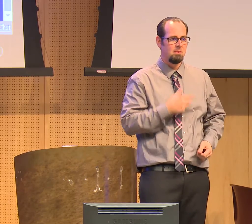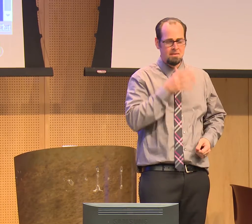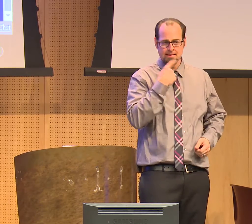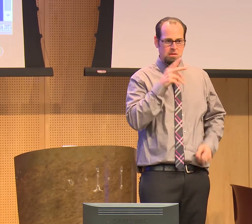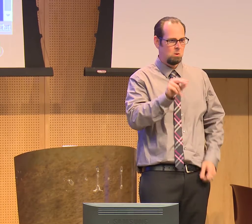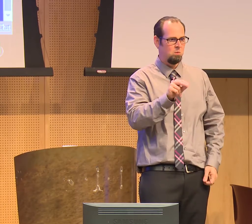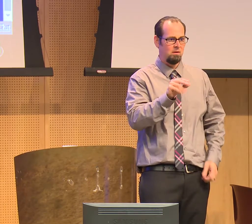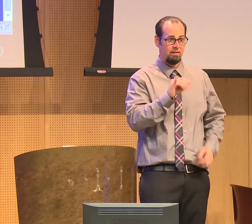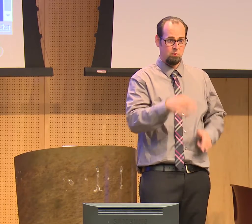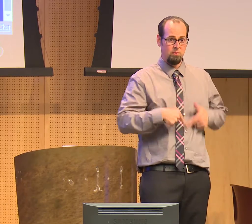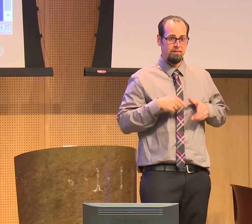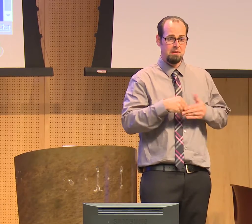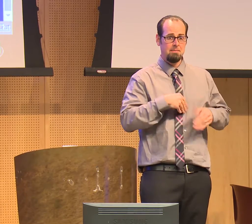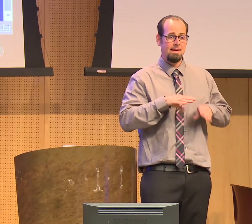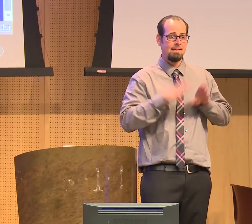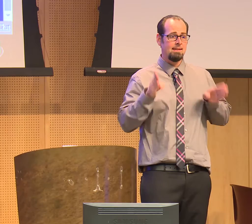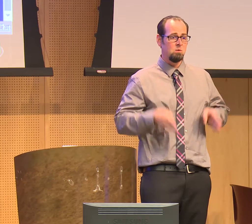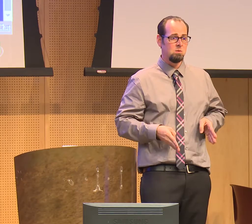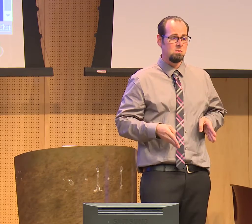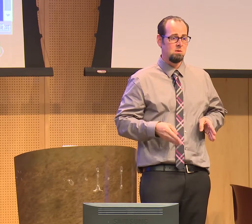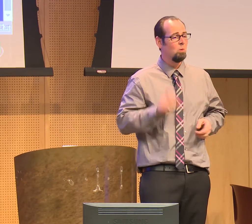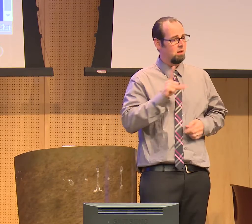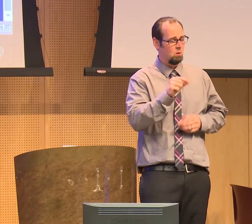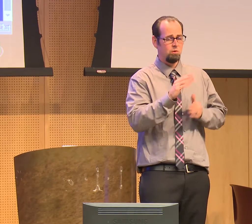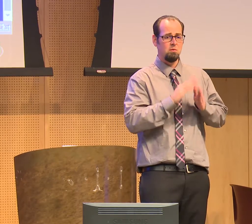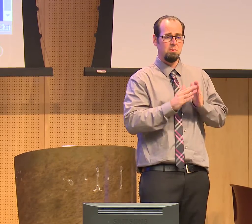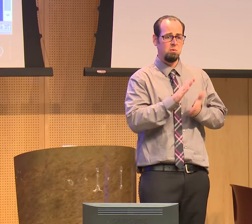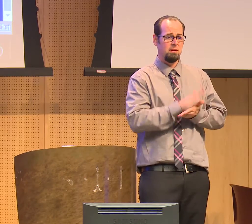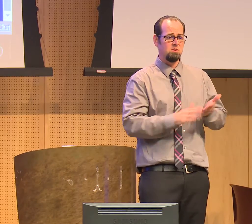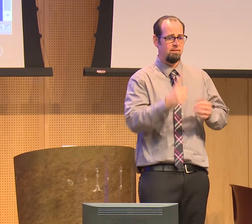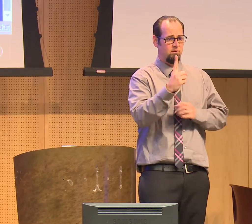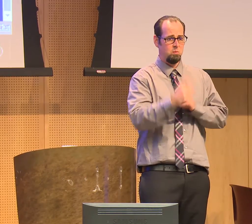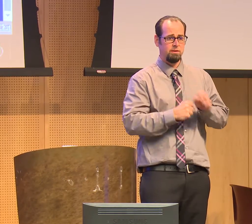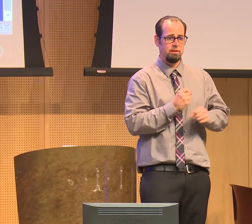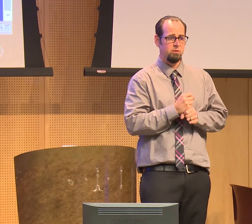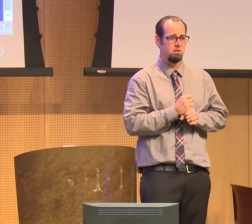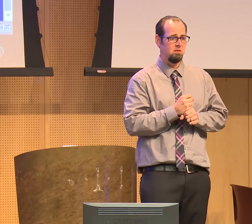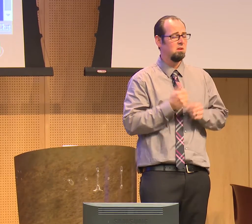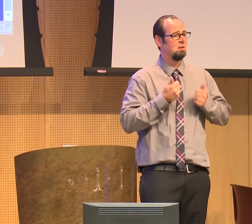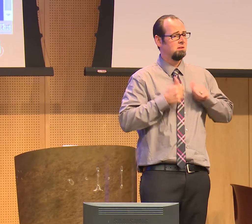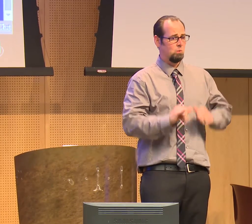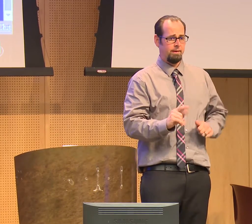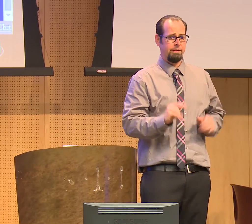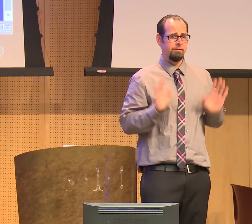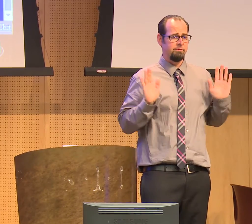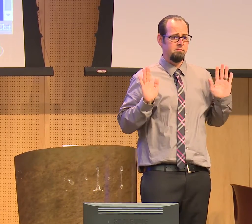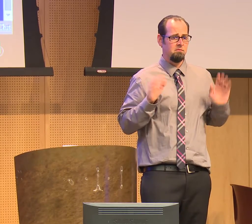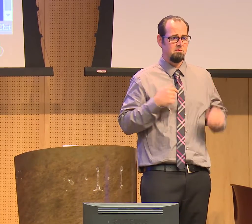college? Why would I go to college? I could go to work. And they said, go to college for 1 year.